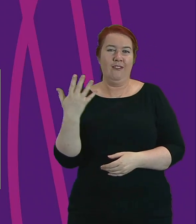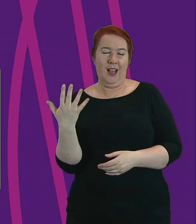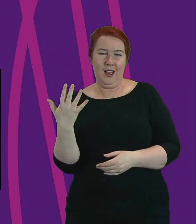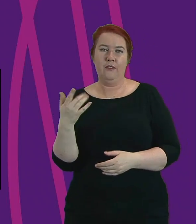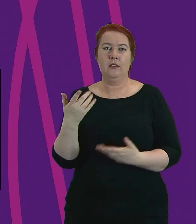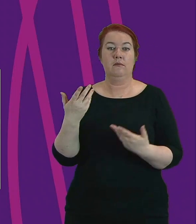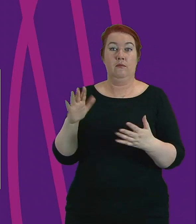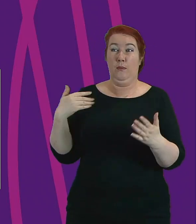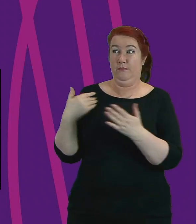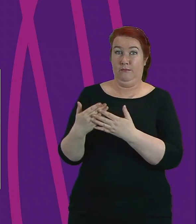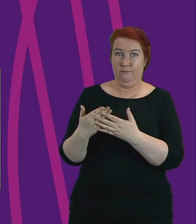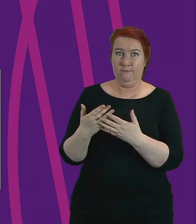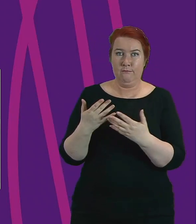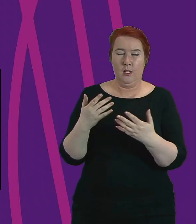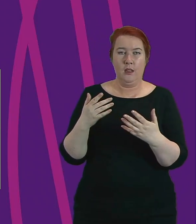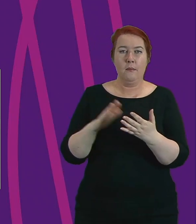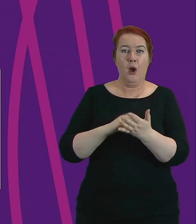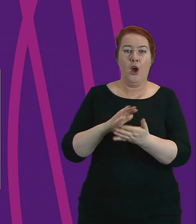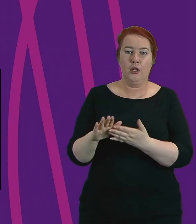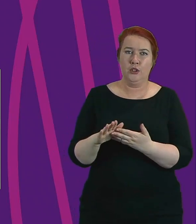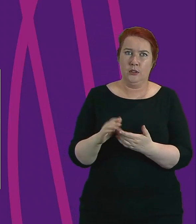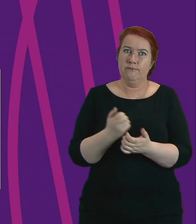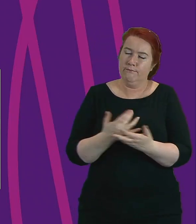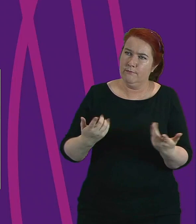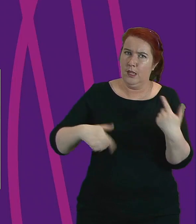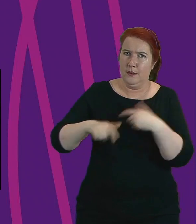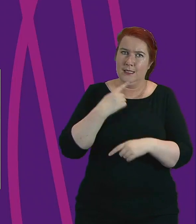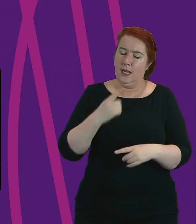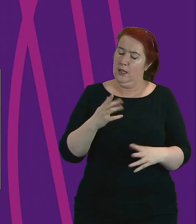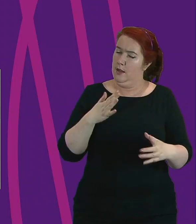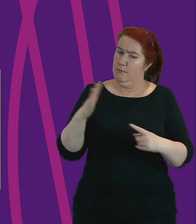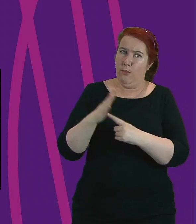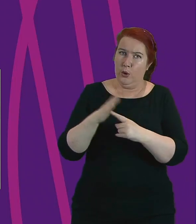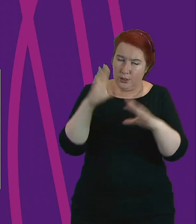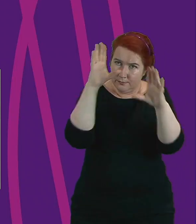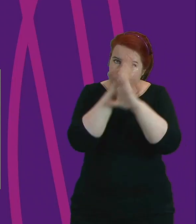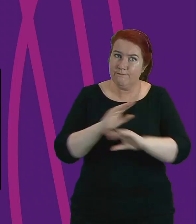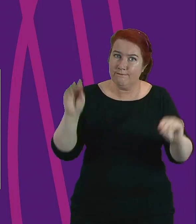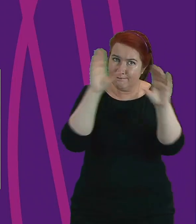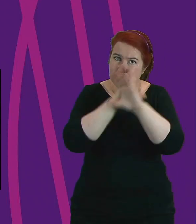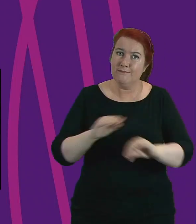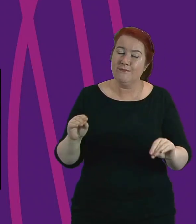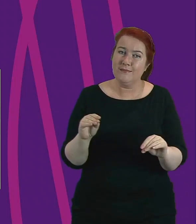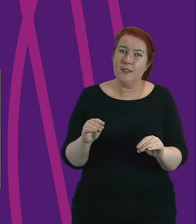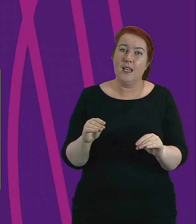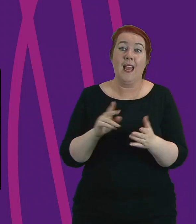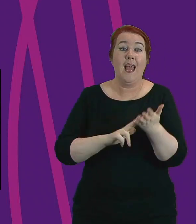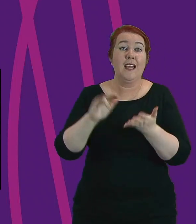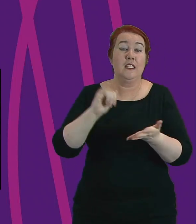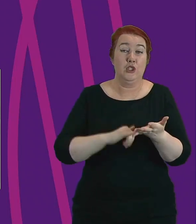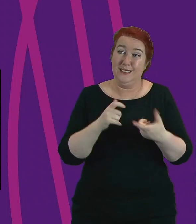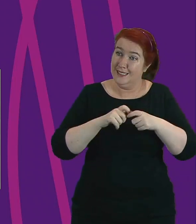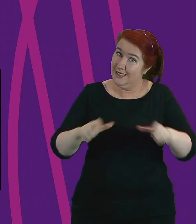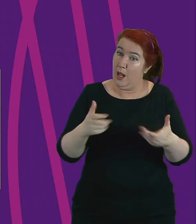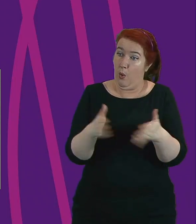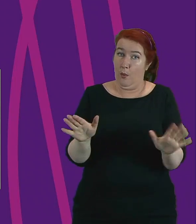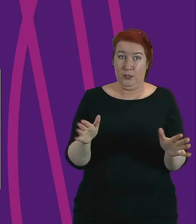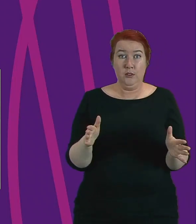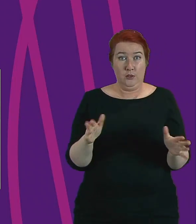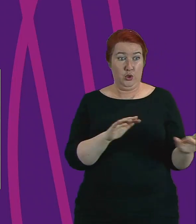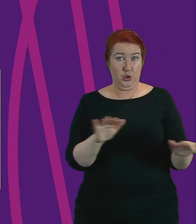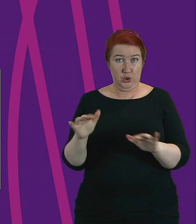Officer many times during the past few weeks to ramp up the message that the NHS is still open. And